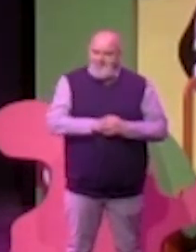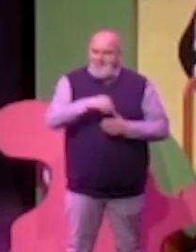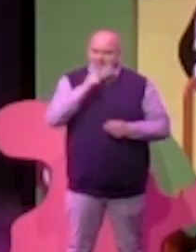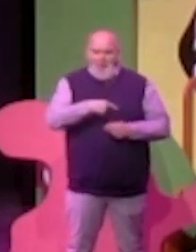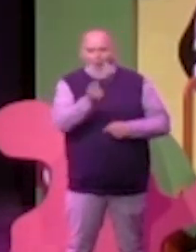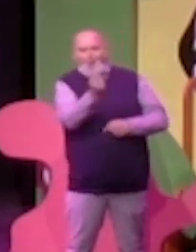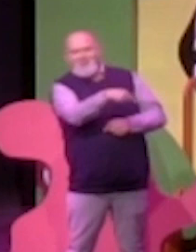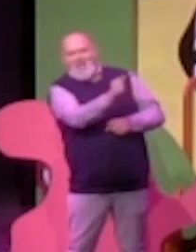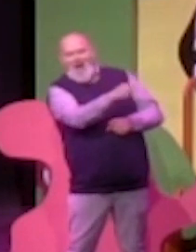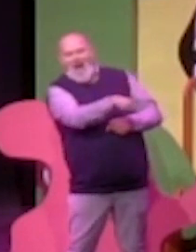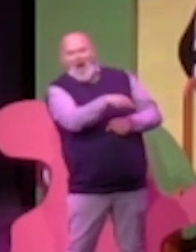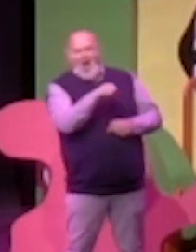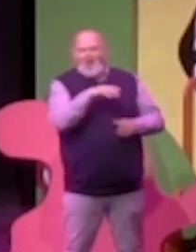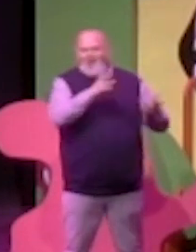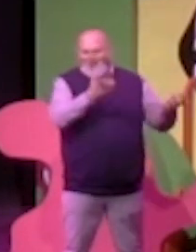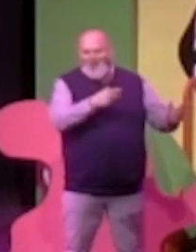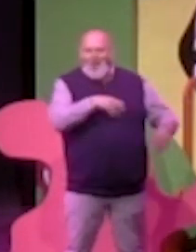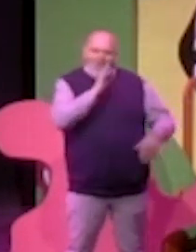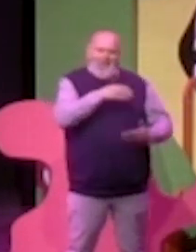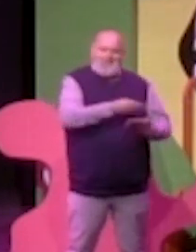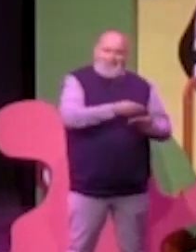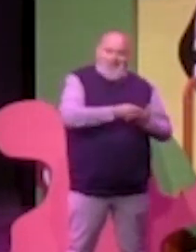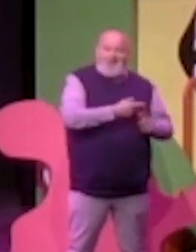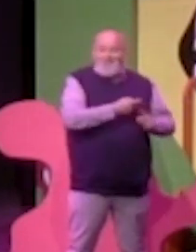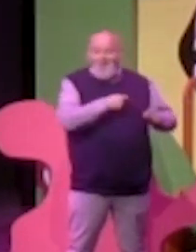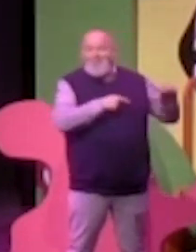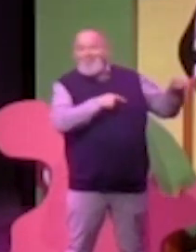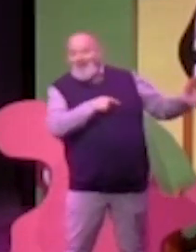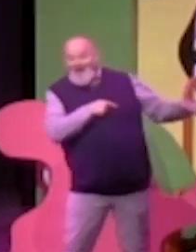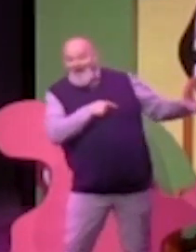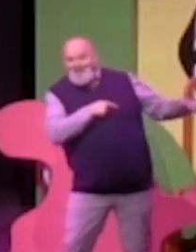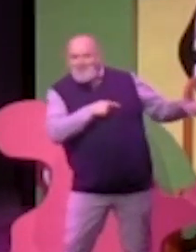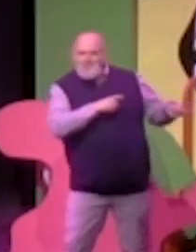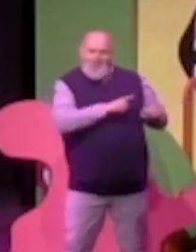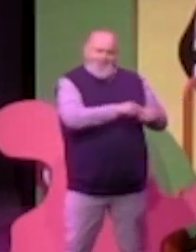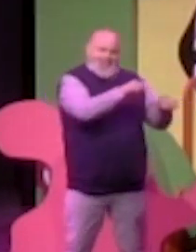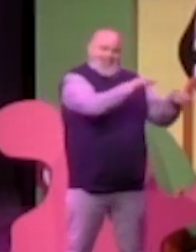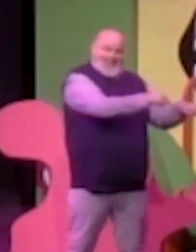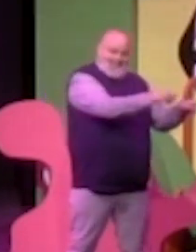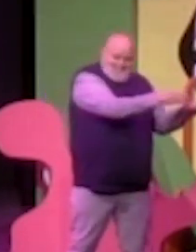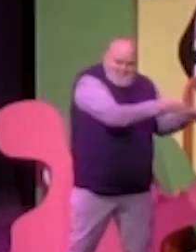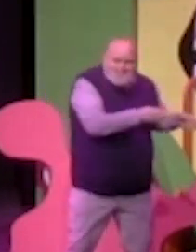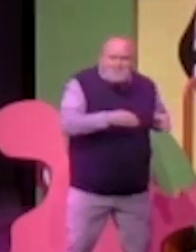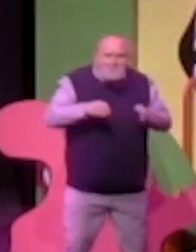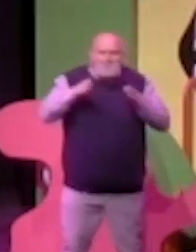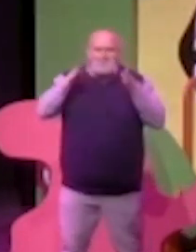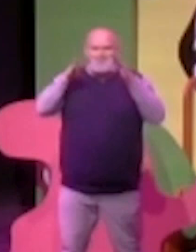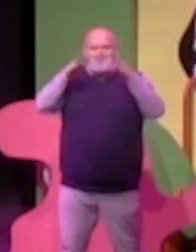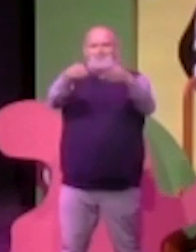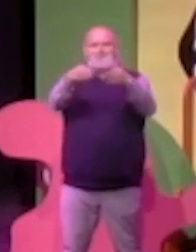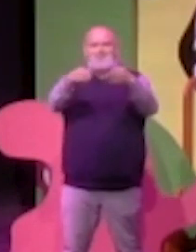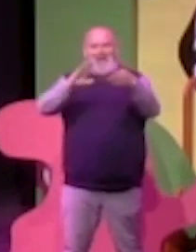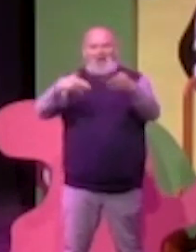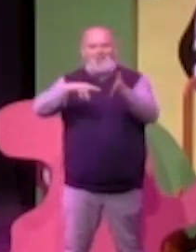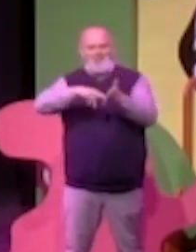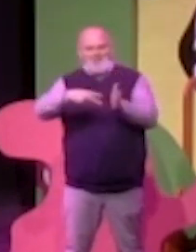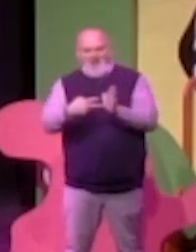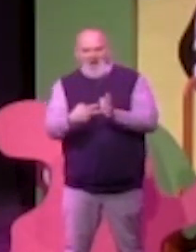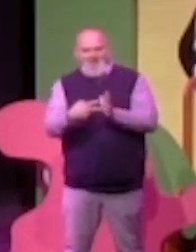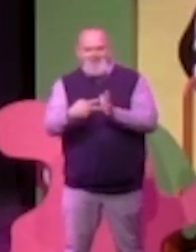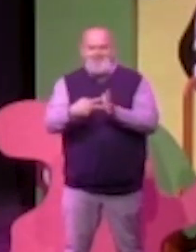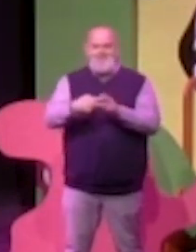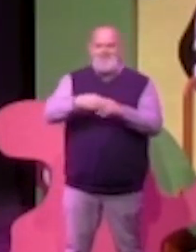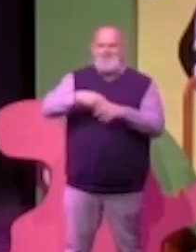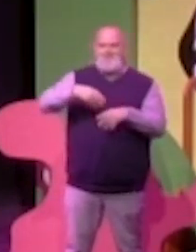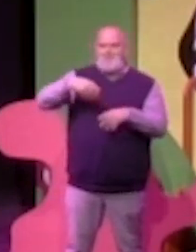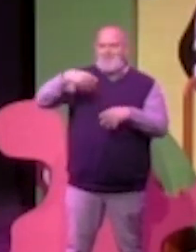over there, was going to end when the grant money ended or anything like that, but that actually, that would be our defining ethos across all of our work,